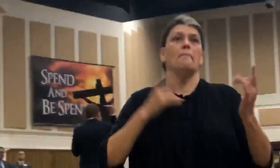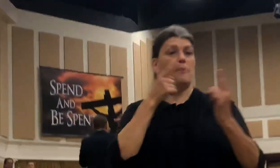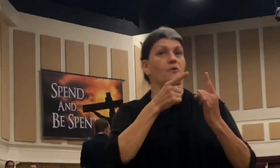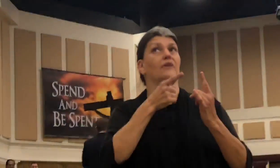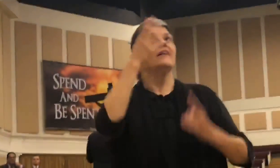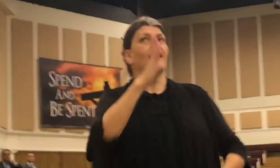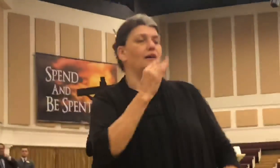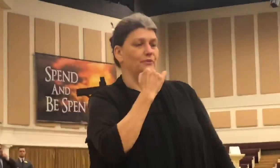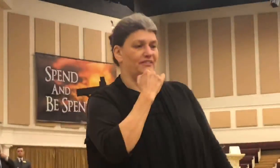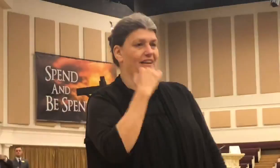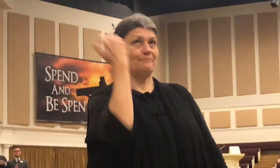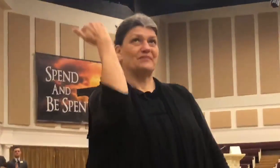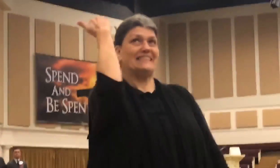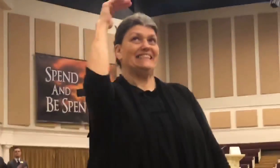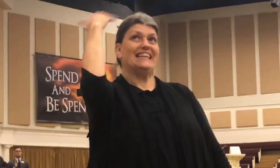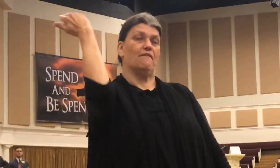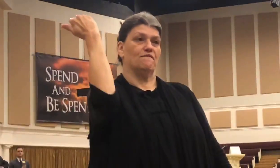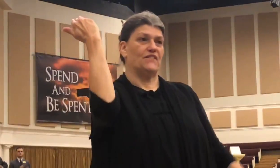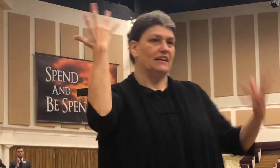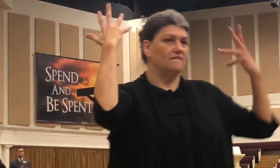say, I've had enough.